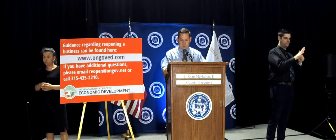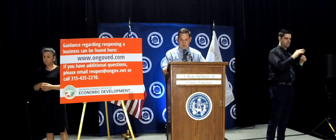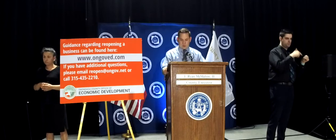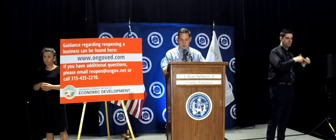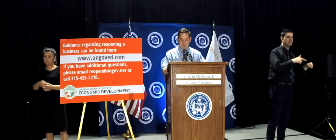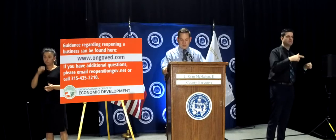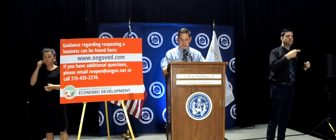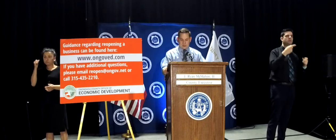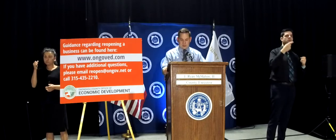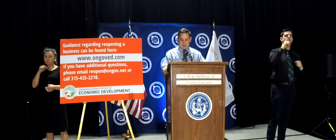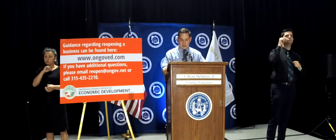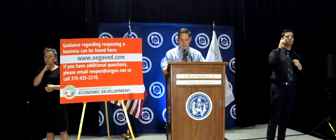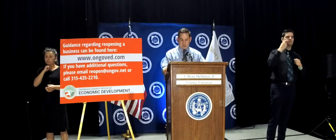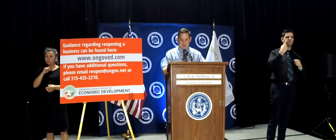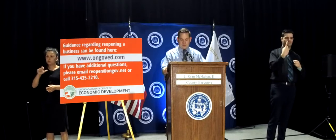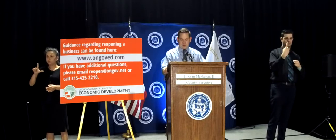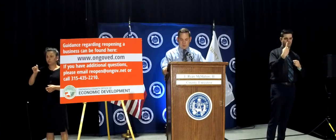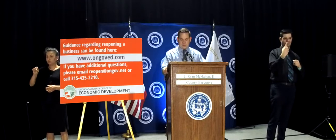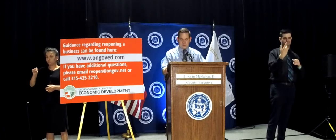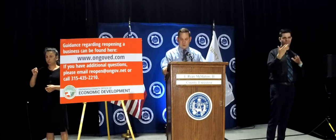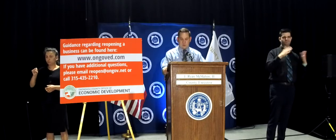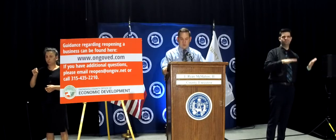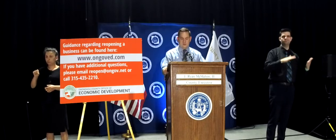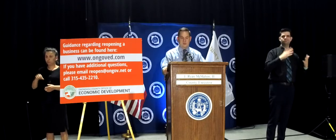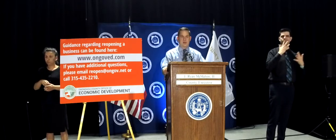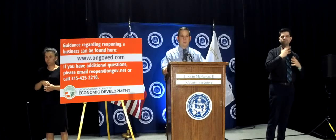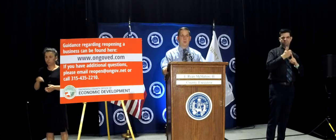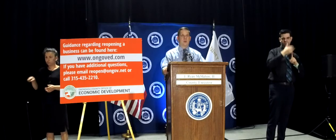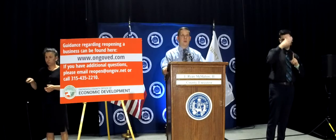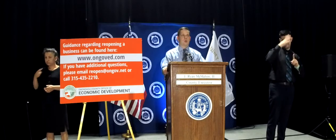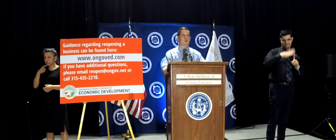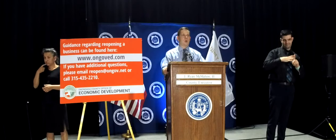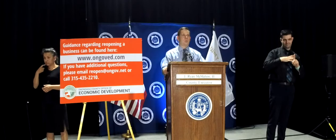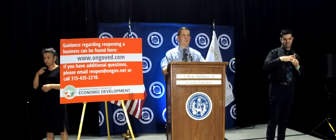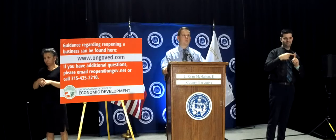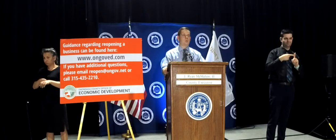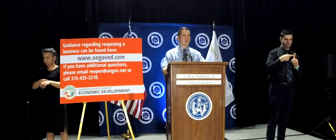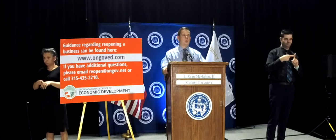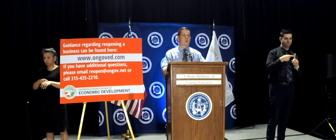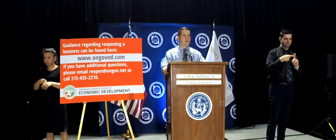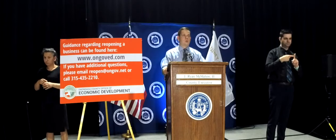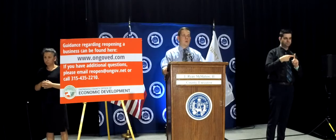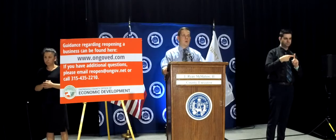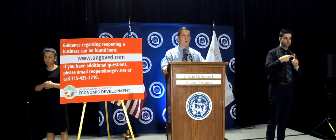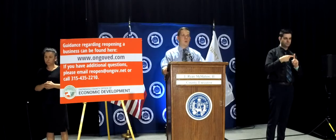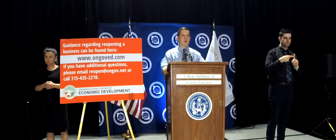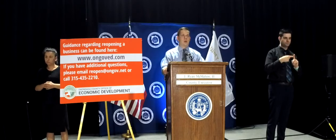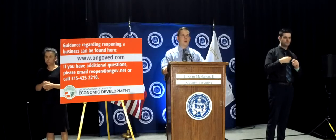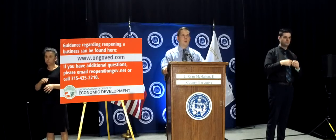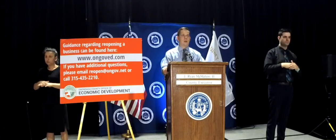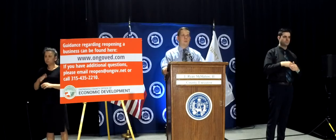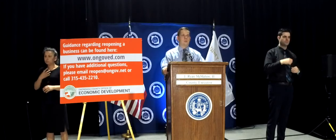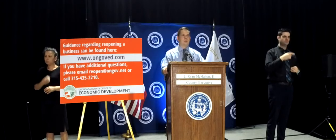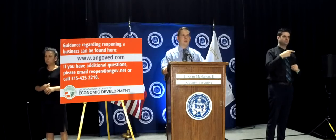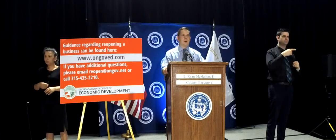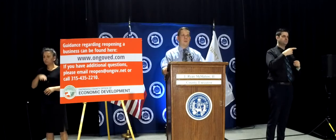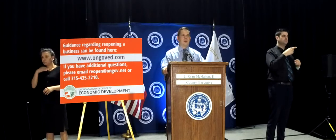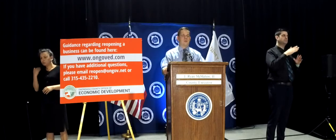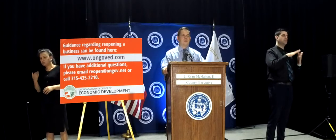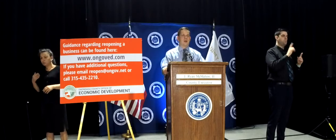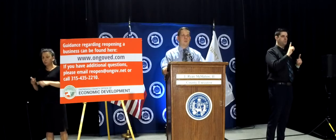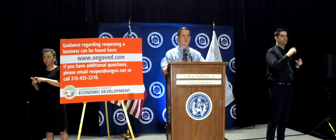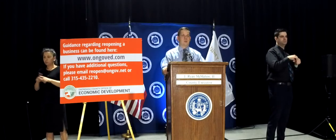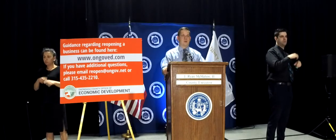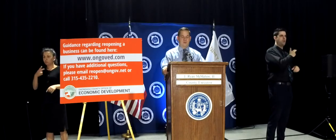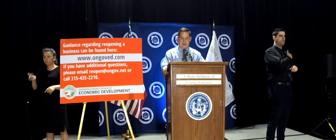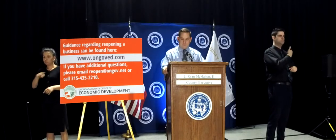And according to the New York State Department of Health website, we lost a neighbor in a nursing home. So I want to think about them